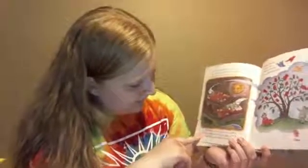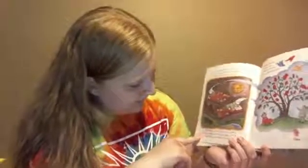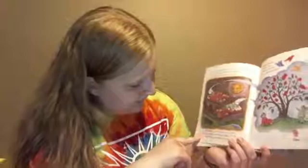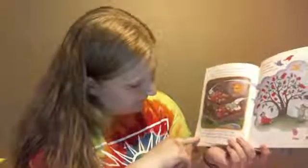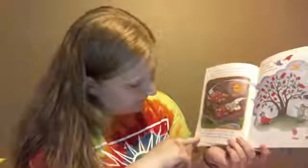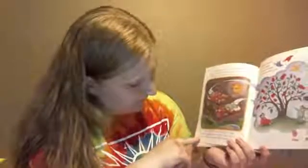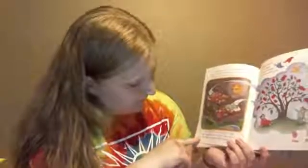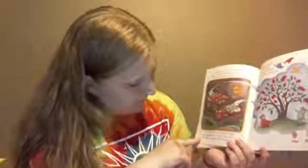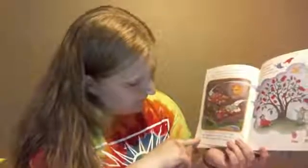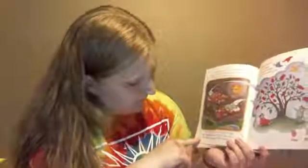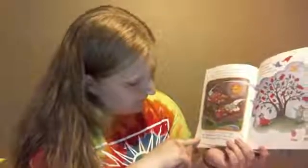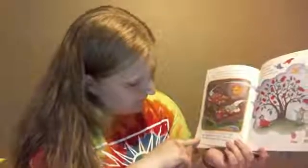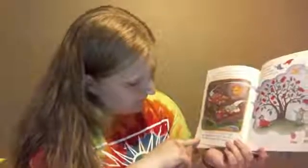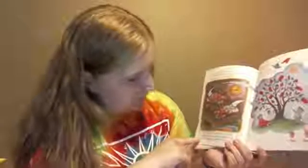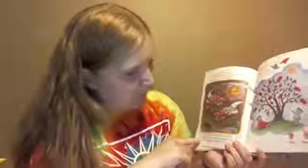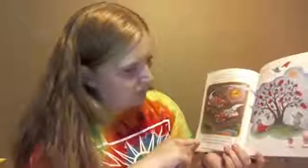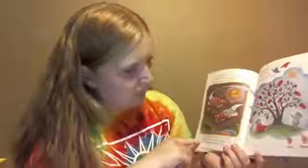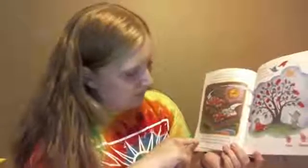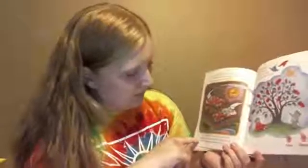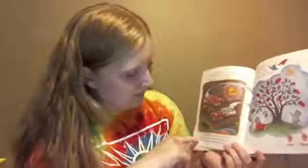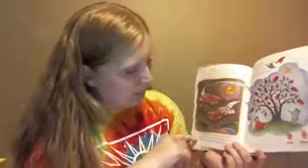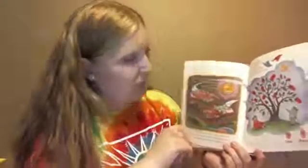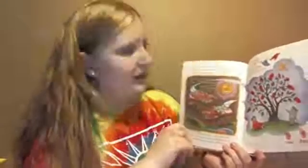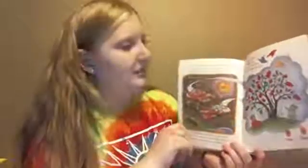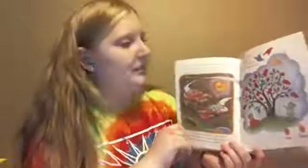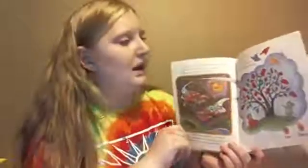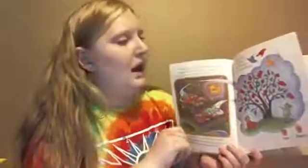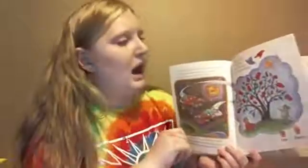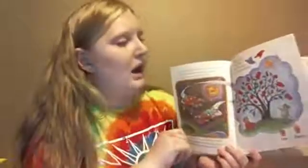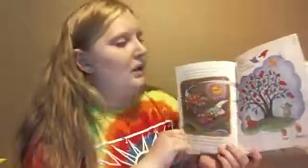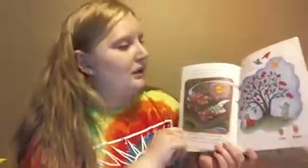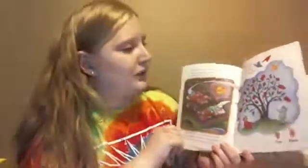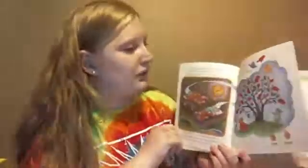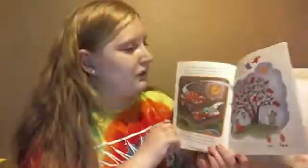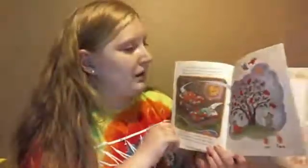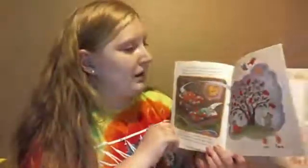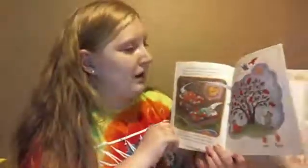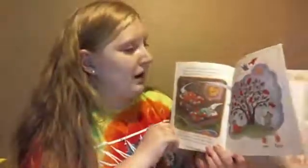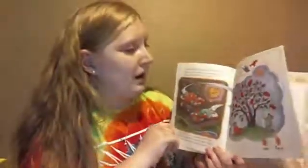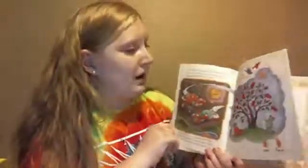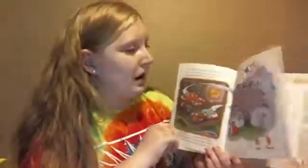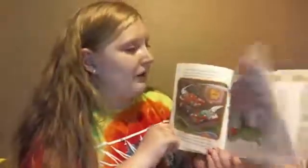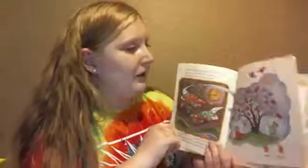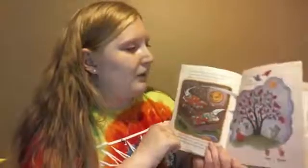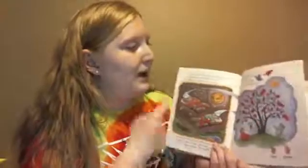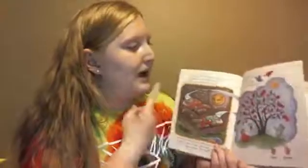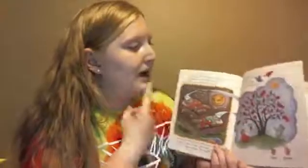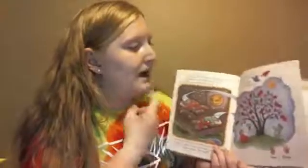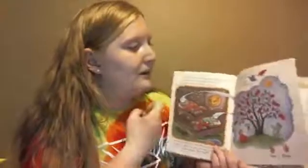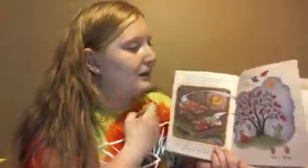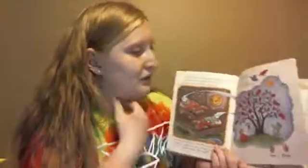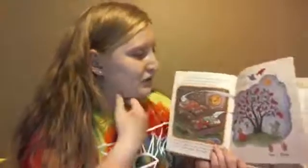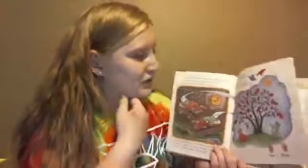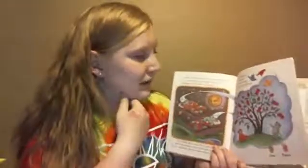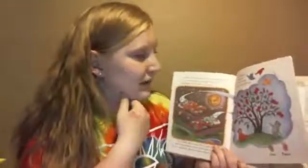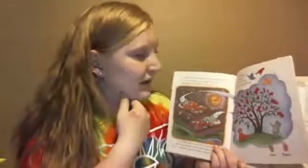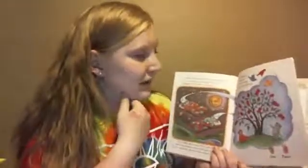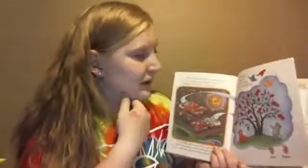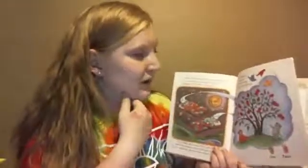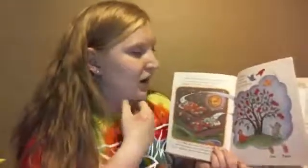as they slept, they dreamed their dream, a wonderful dream of a red rose tree that turned